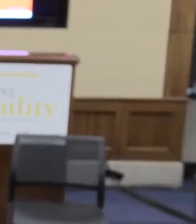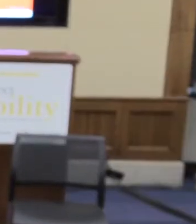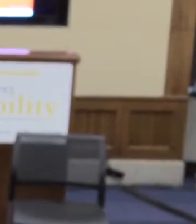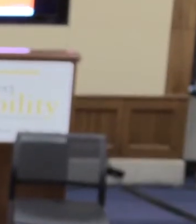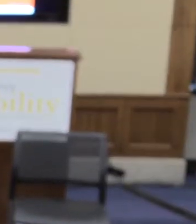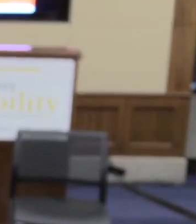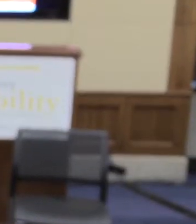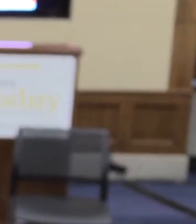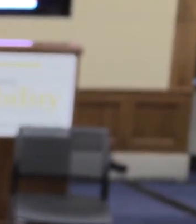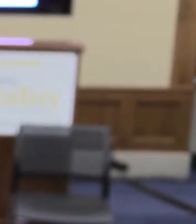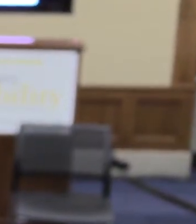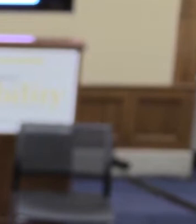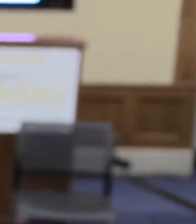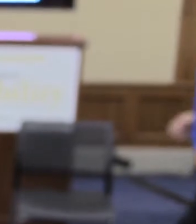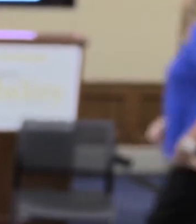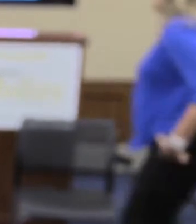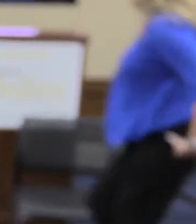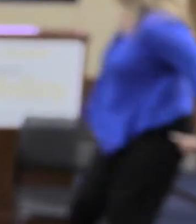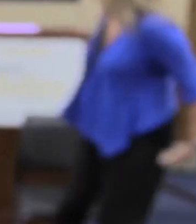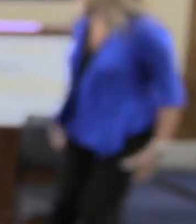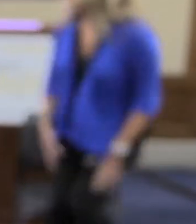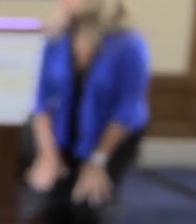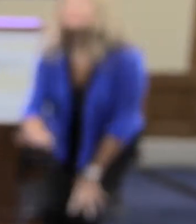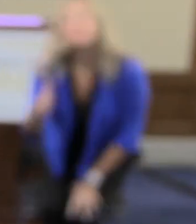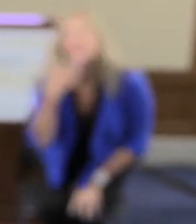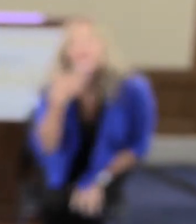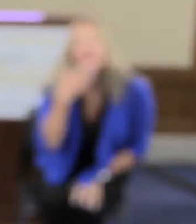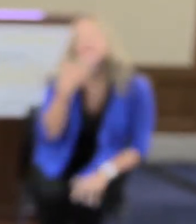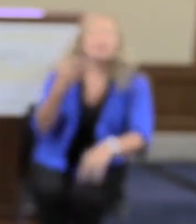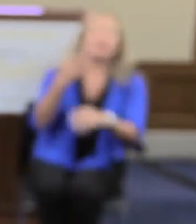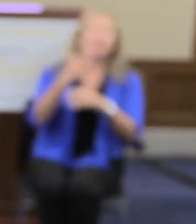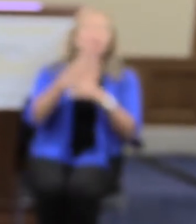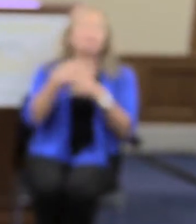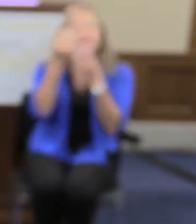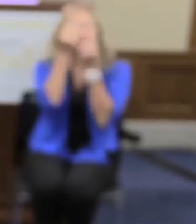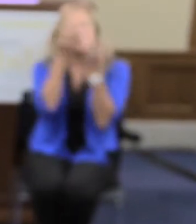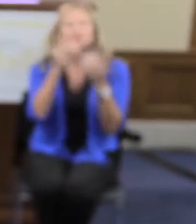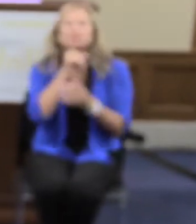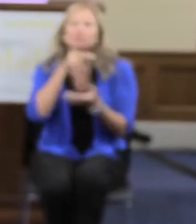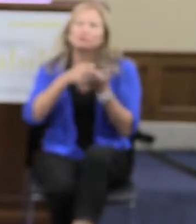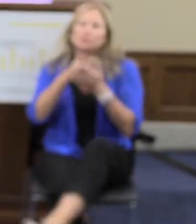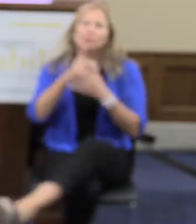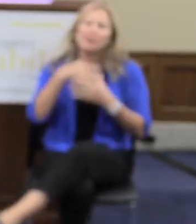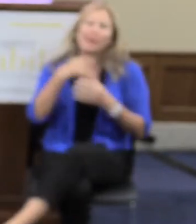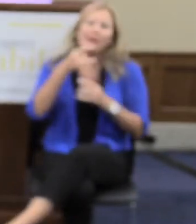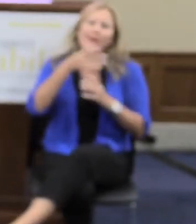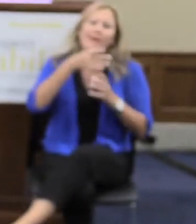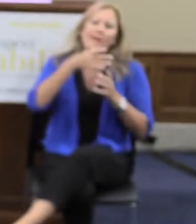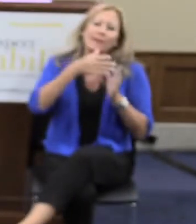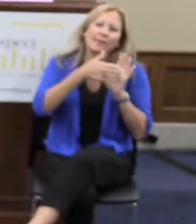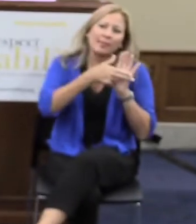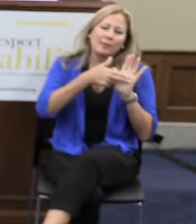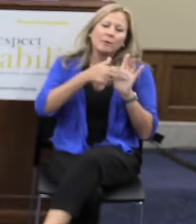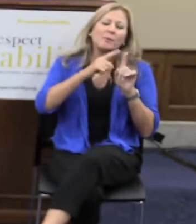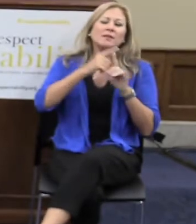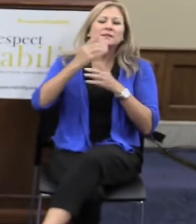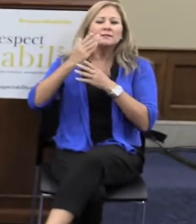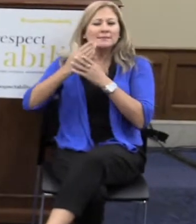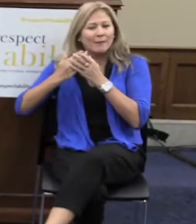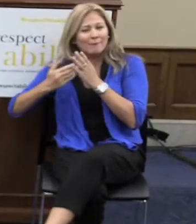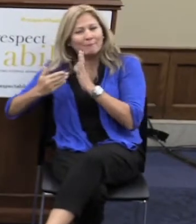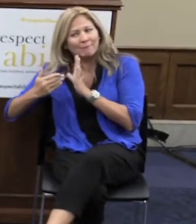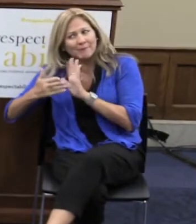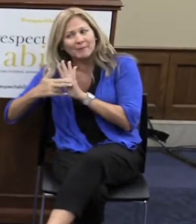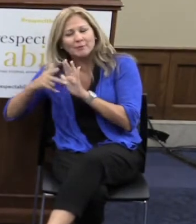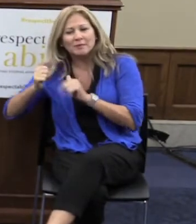Thank you. And I'll tell you the truth, I hate labels, but some labels are, you're proud to have them. And